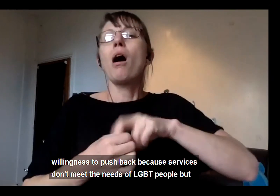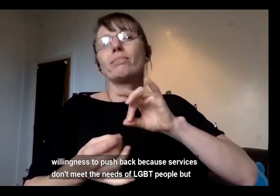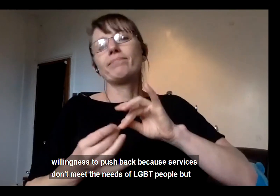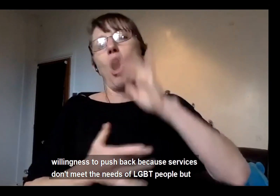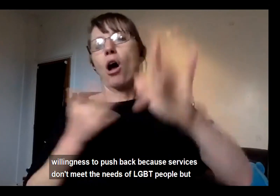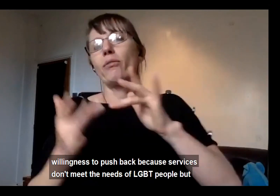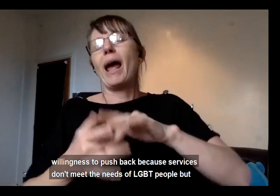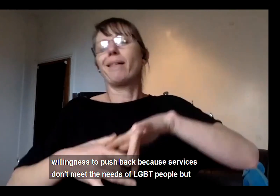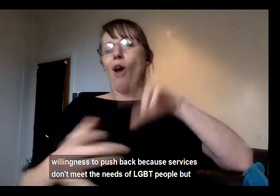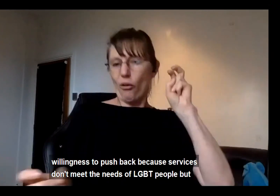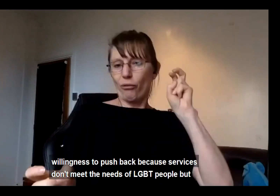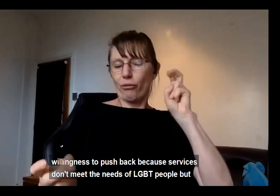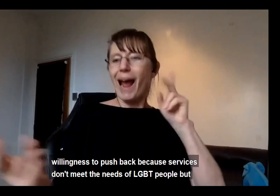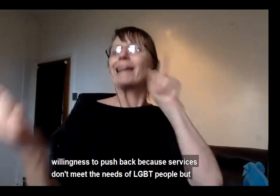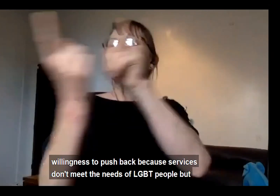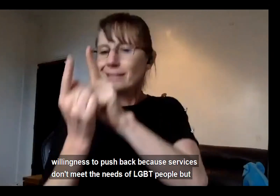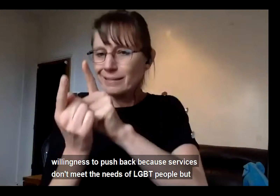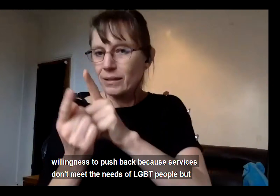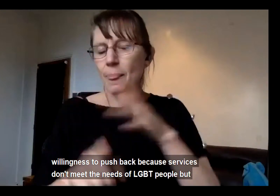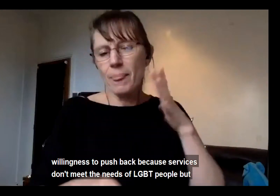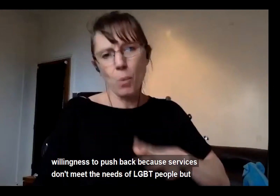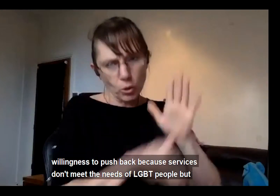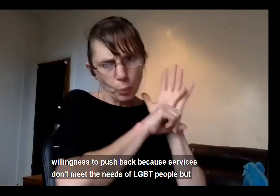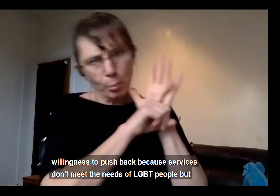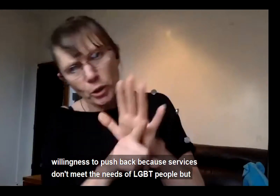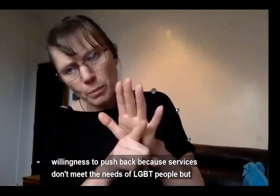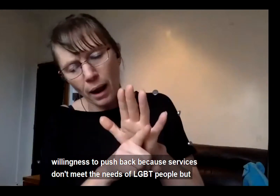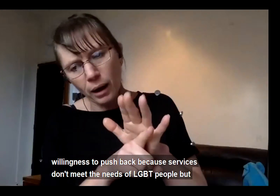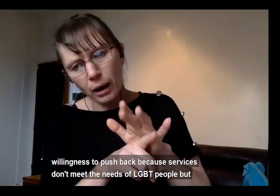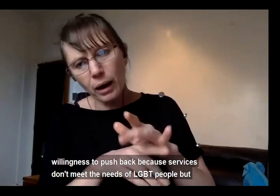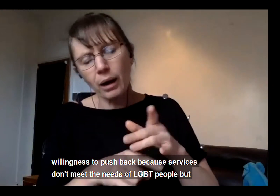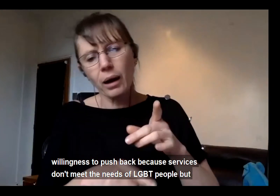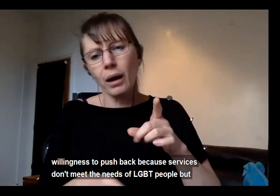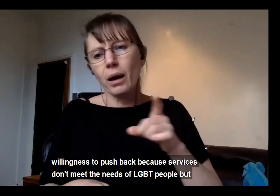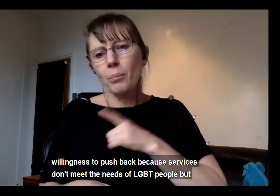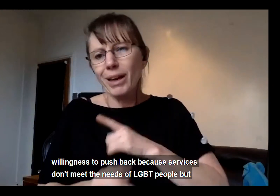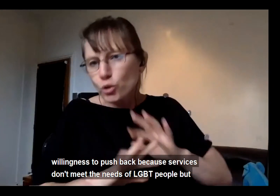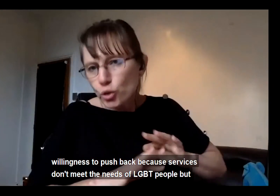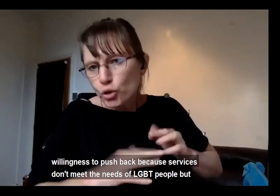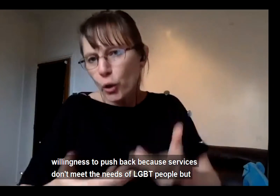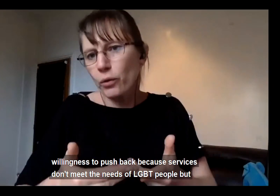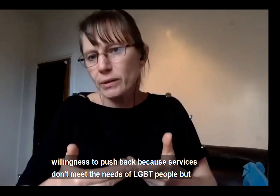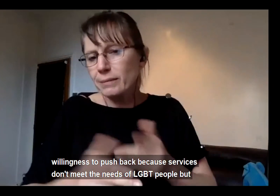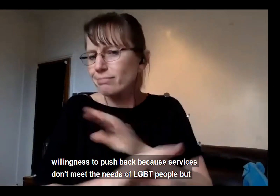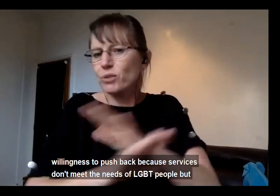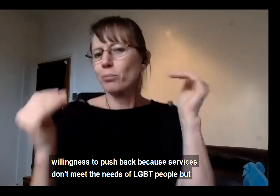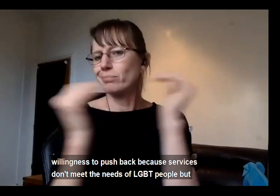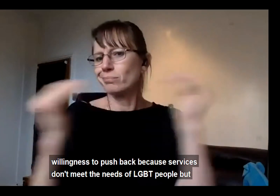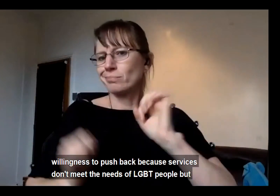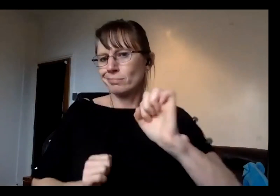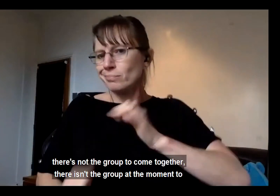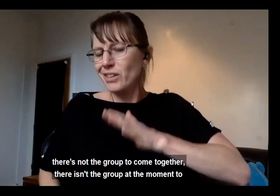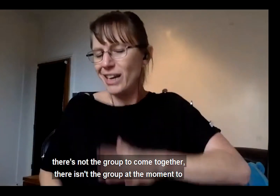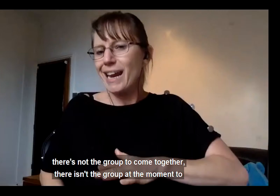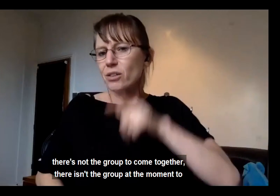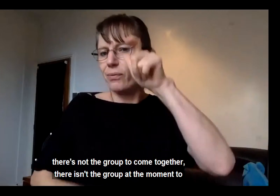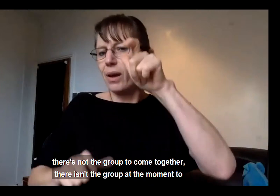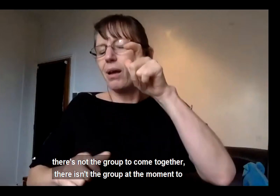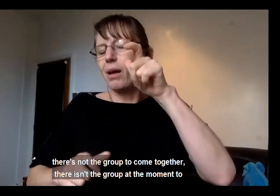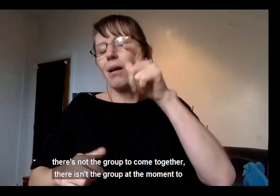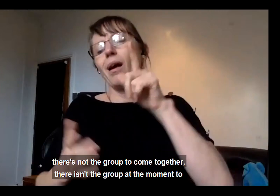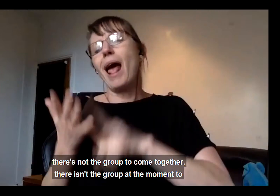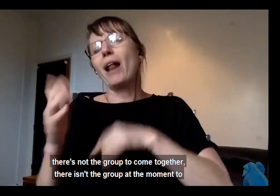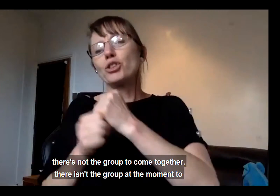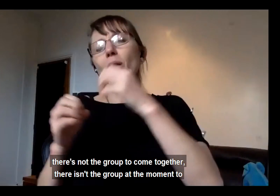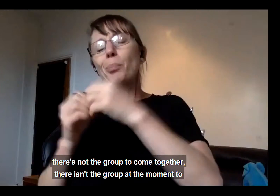there's still that willingness to push back because services don't meet the needs of LGBT people, but there's